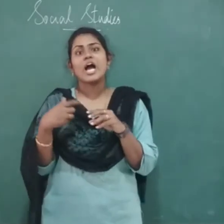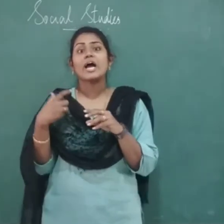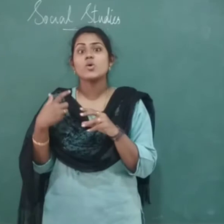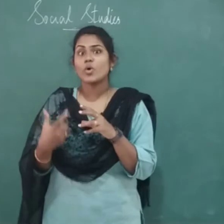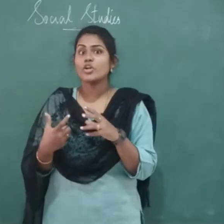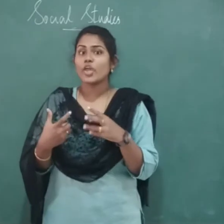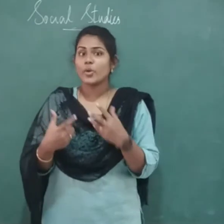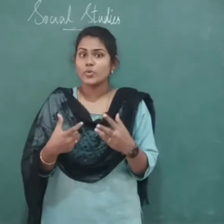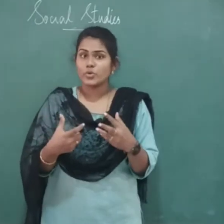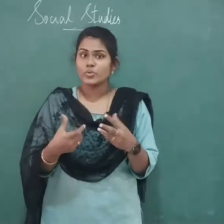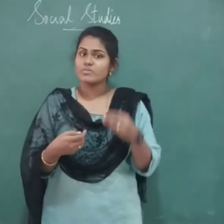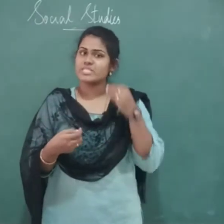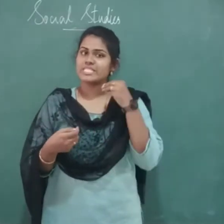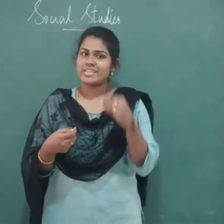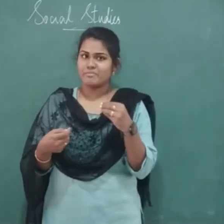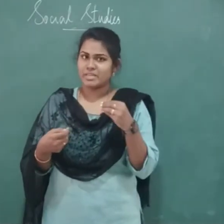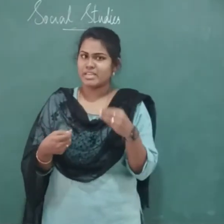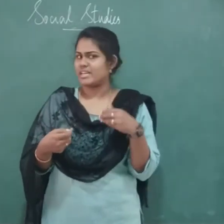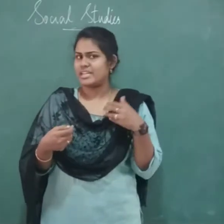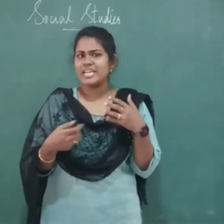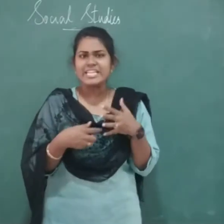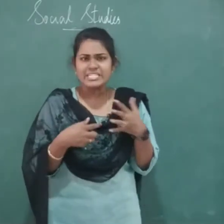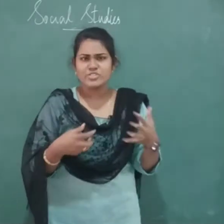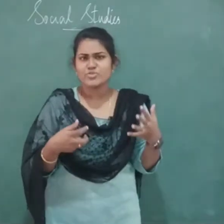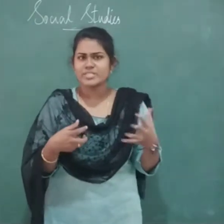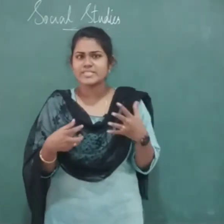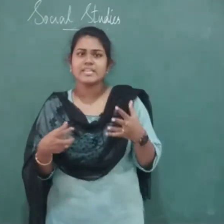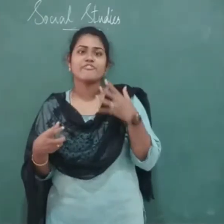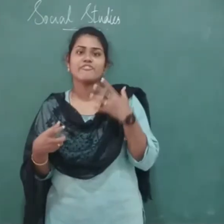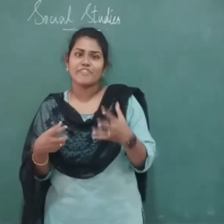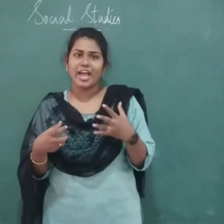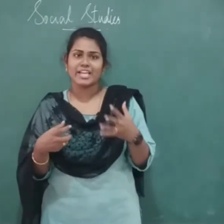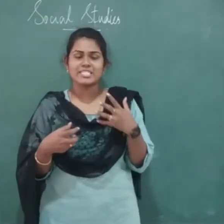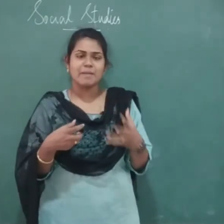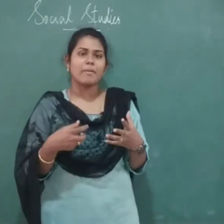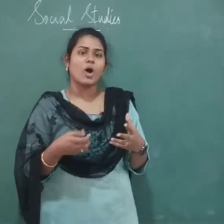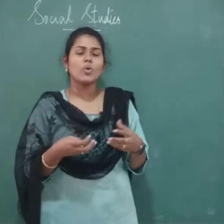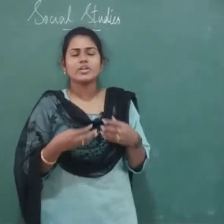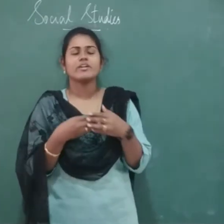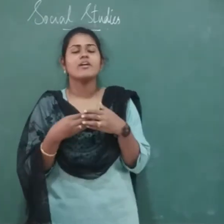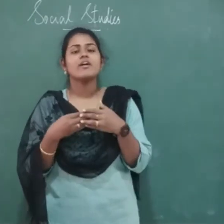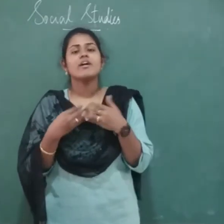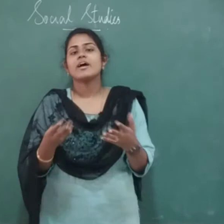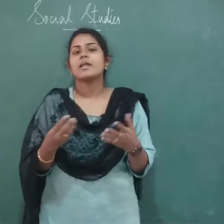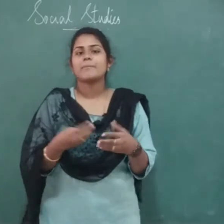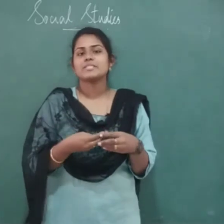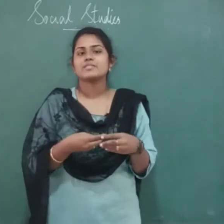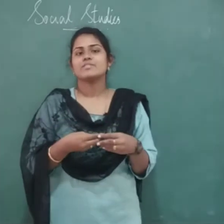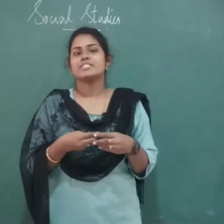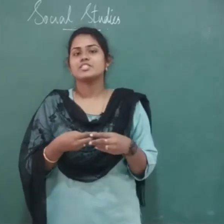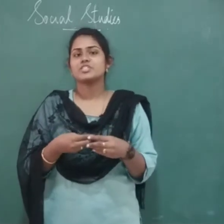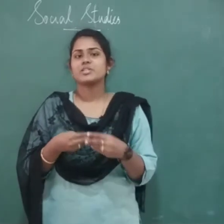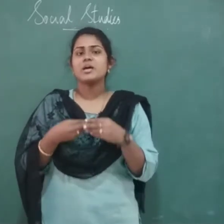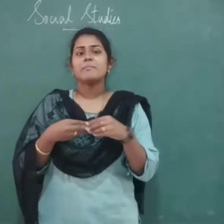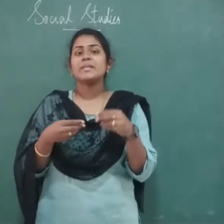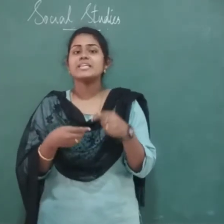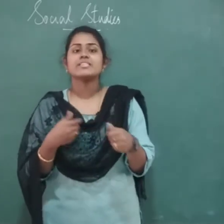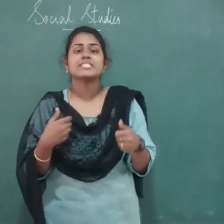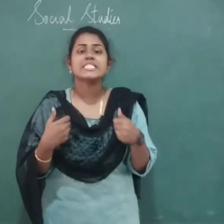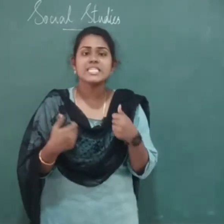I want you to see me an interesting fact about Harappan civilization. Please search